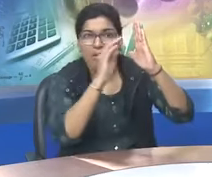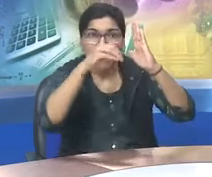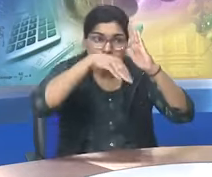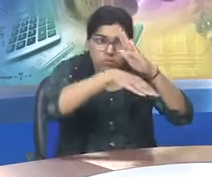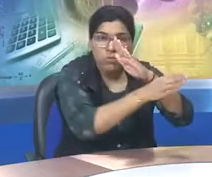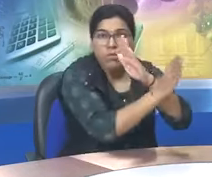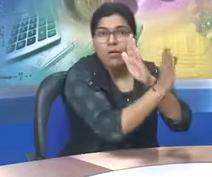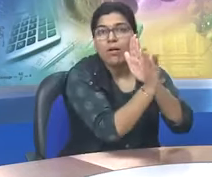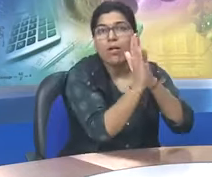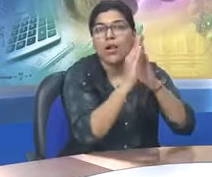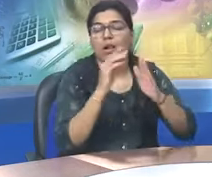made her blood.